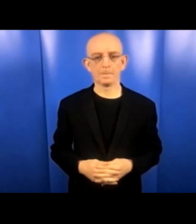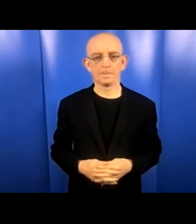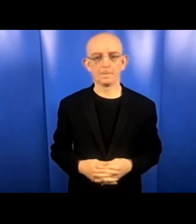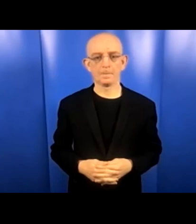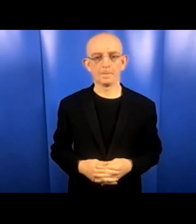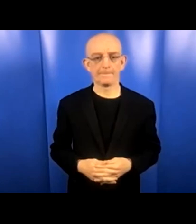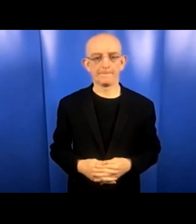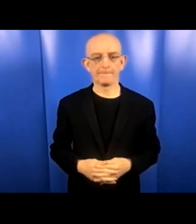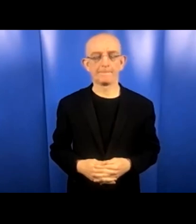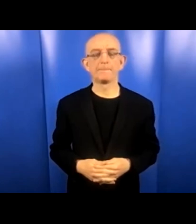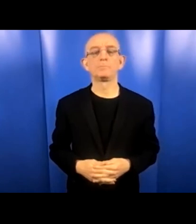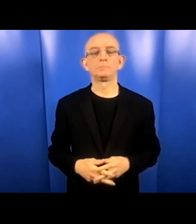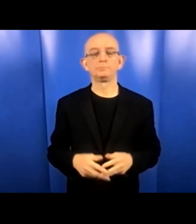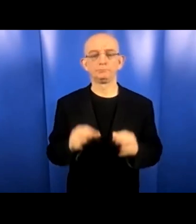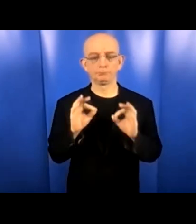yes.